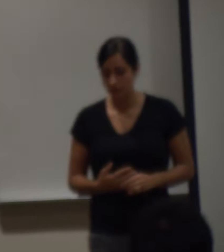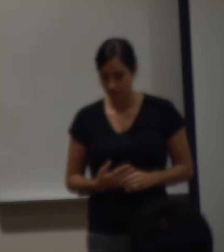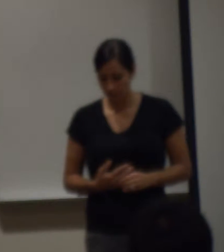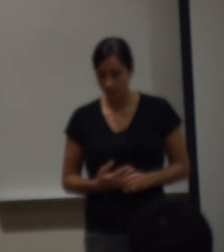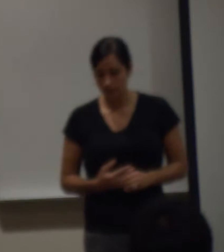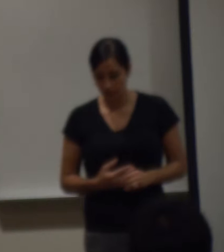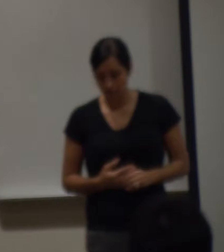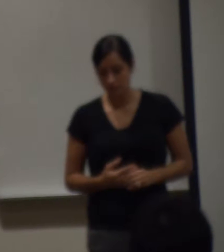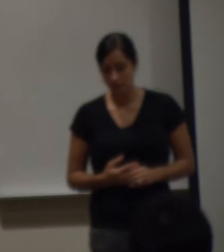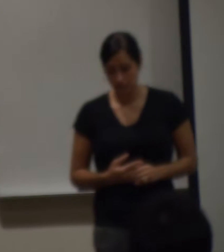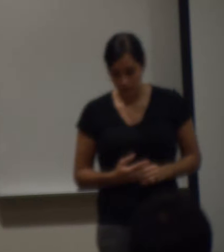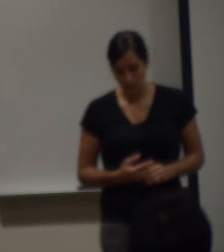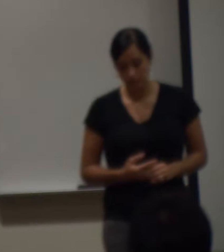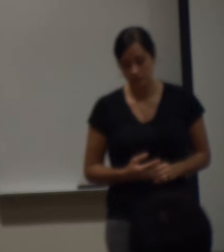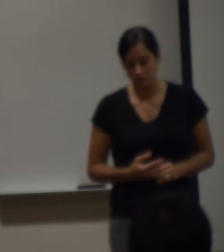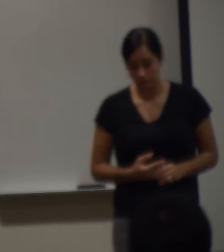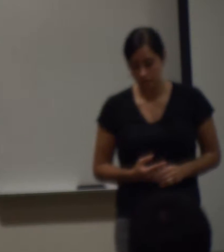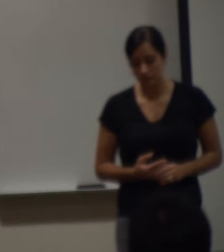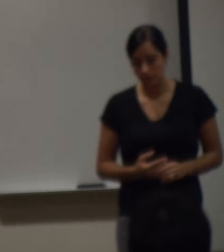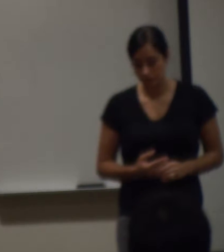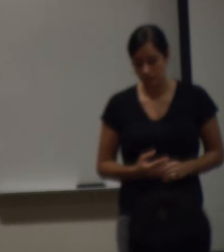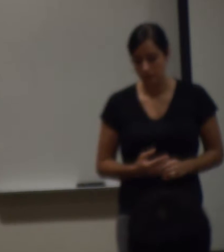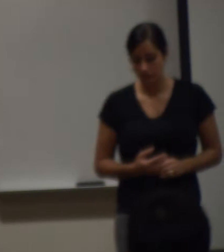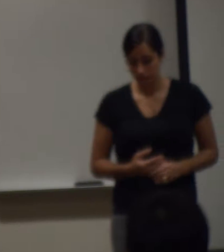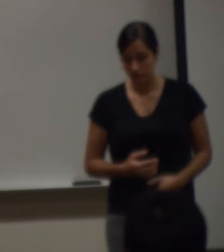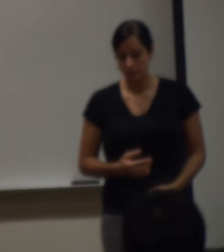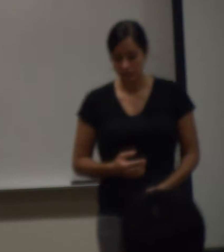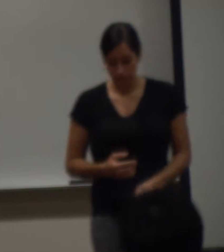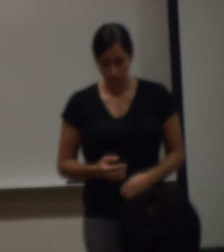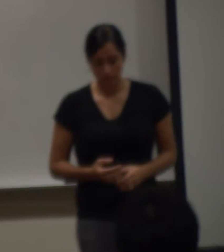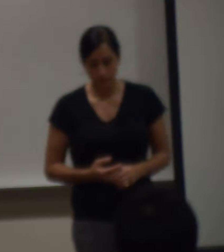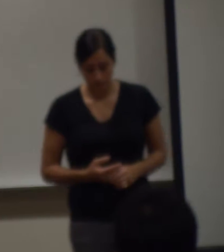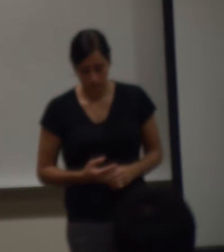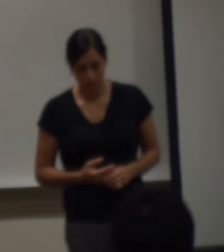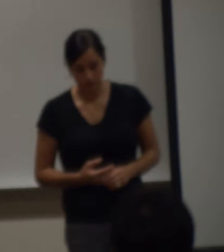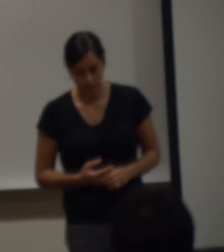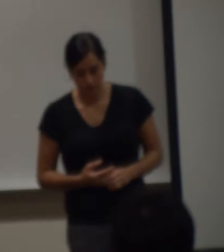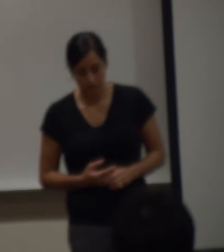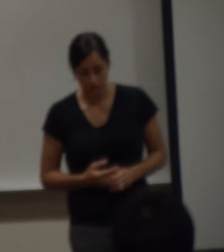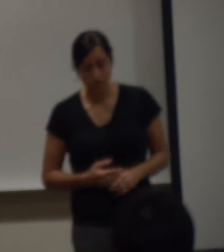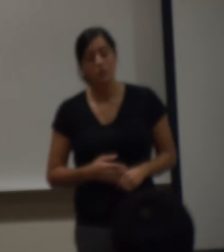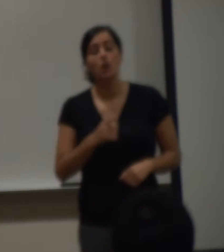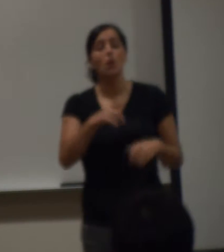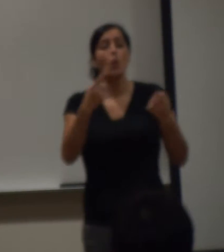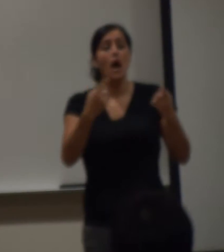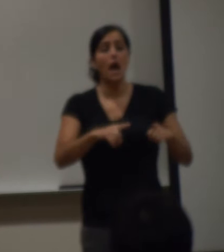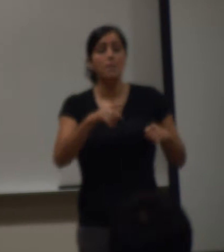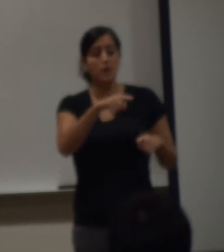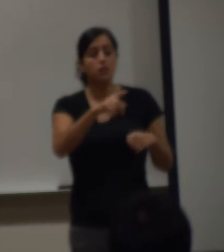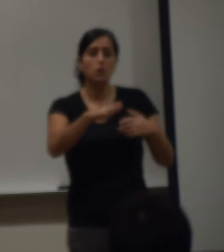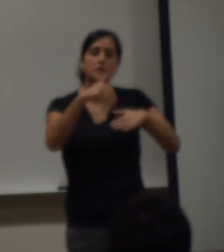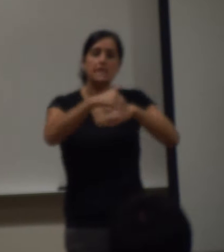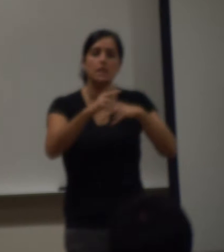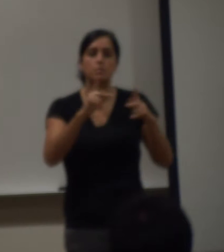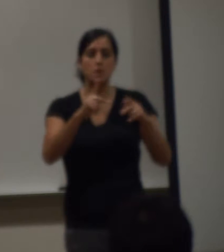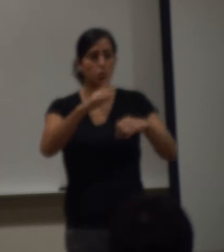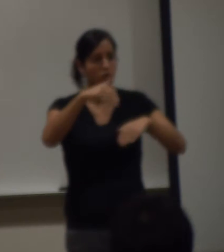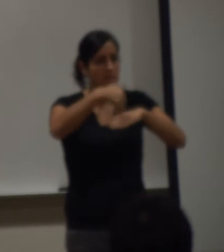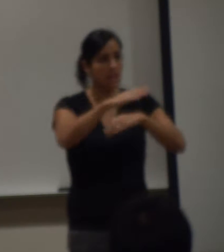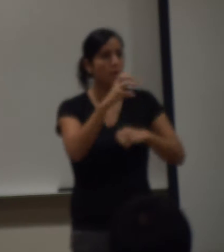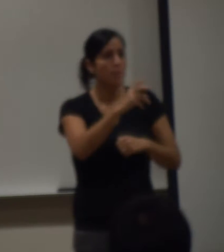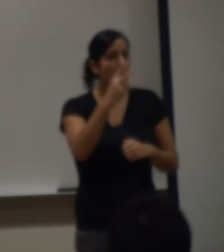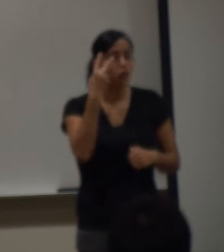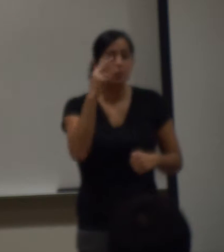immigration rounds, as immigration agents went and jailed migrants and deported them back to Mexico,